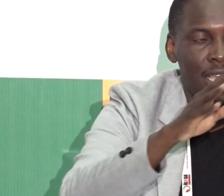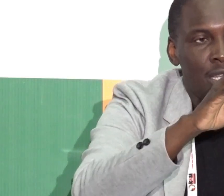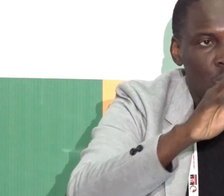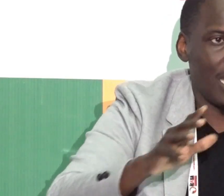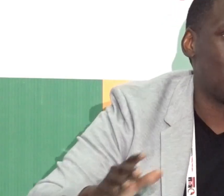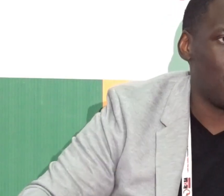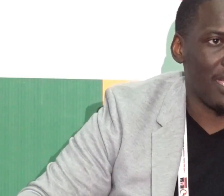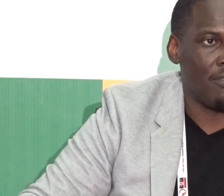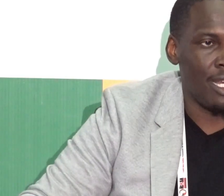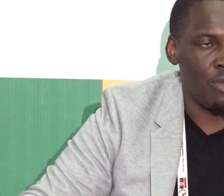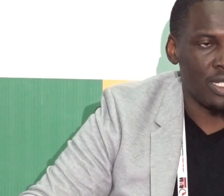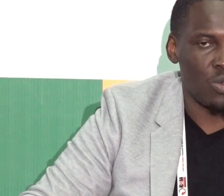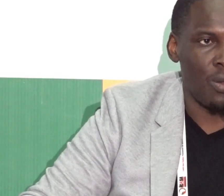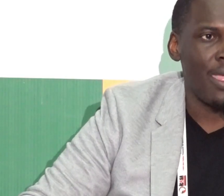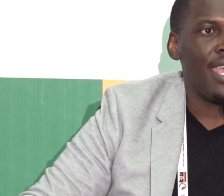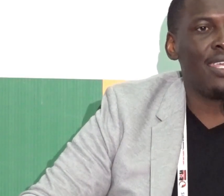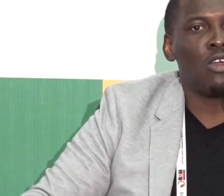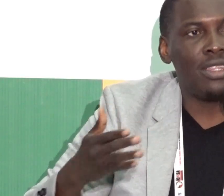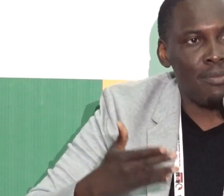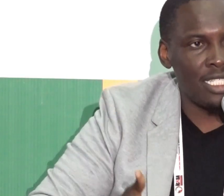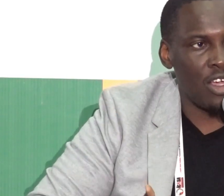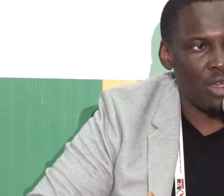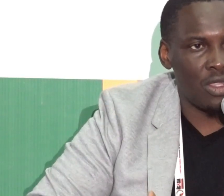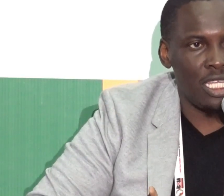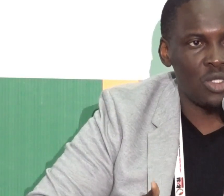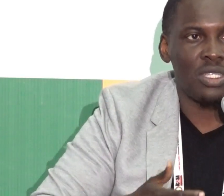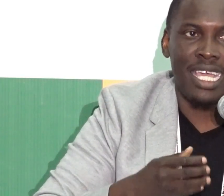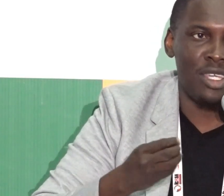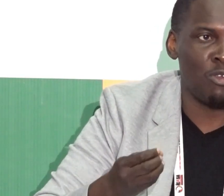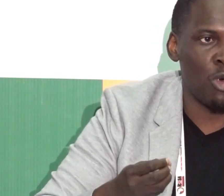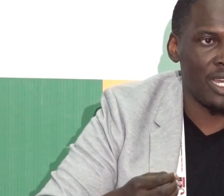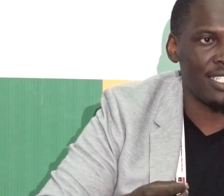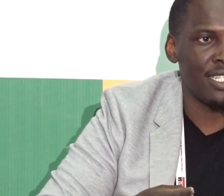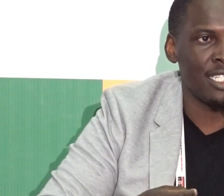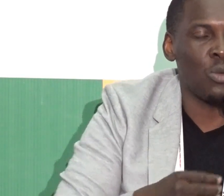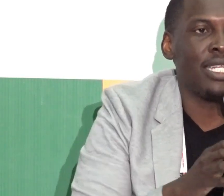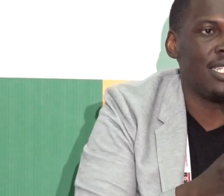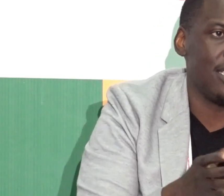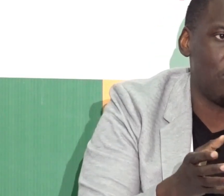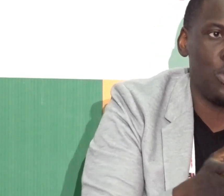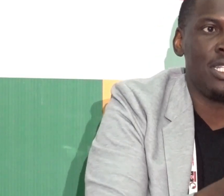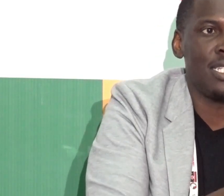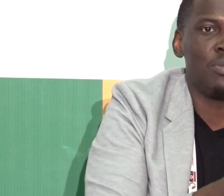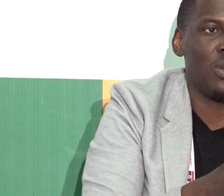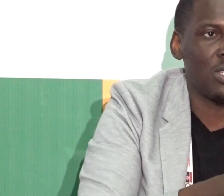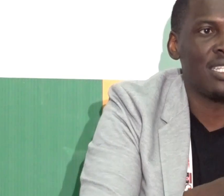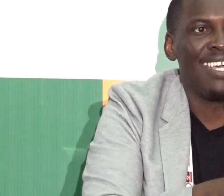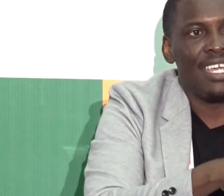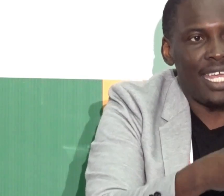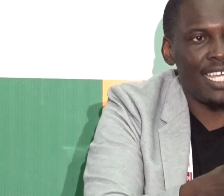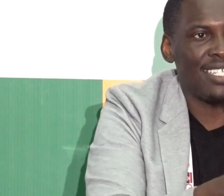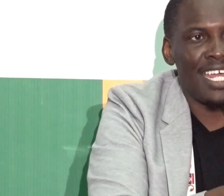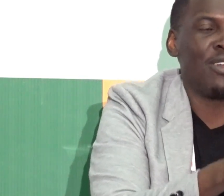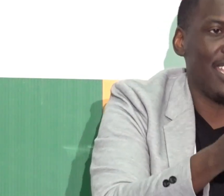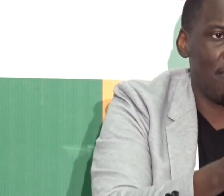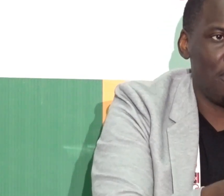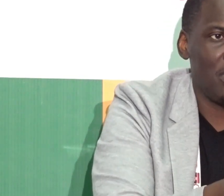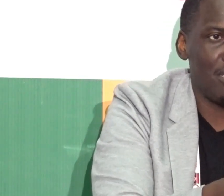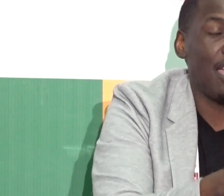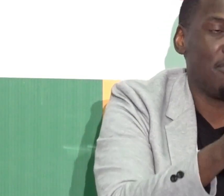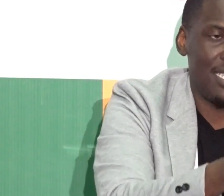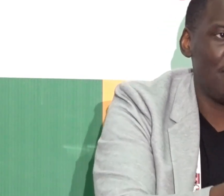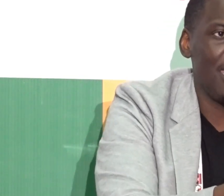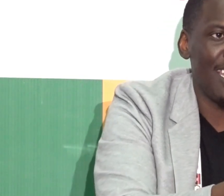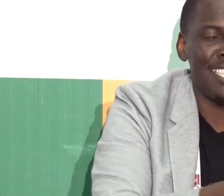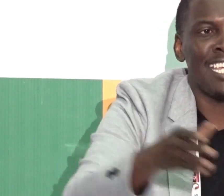age. So that will be available as well. Then on the mental health issue, thank you for raising this. We didn't put this because, like I said, I only had